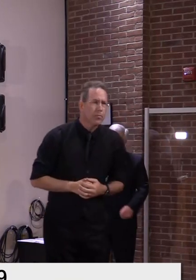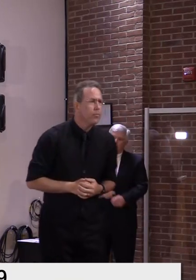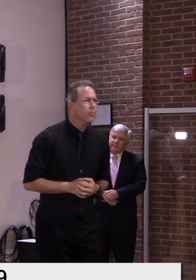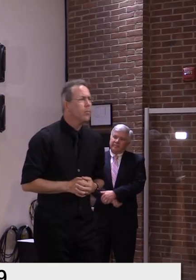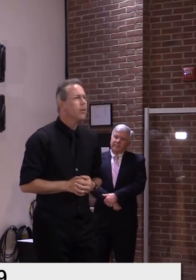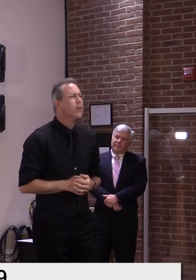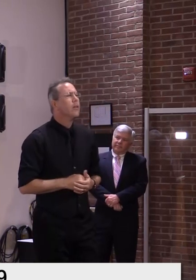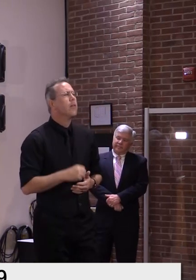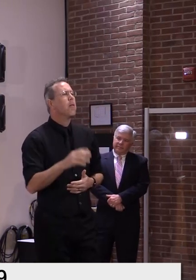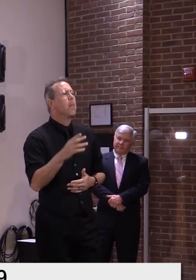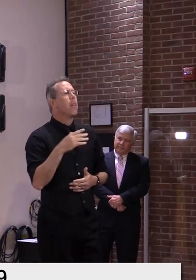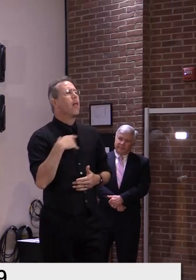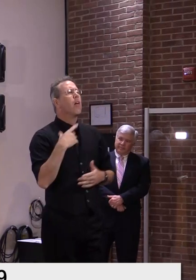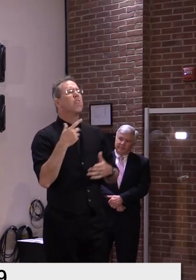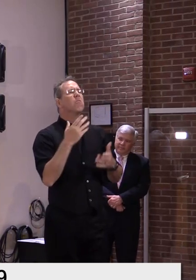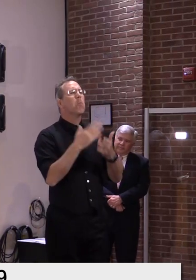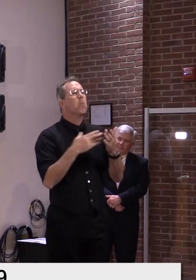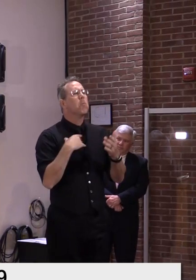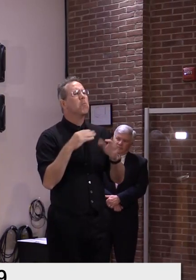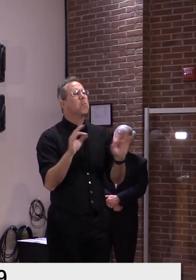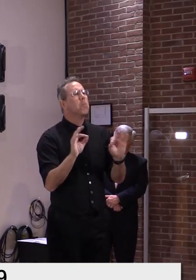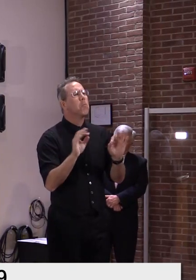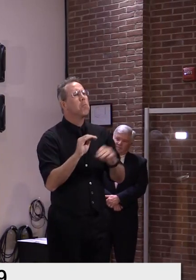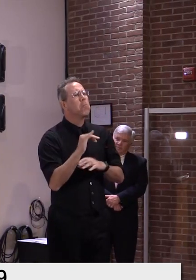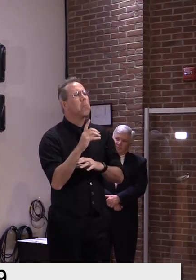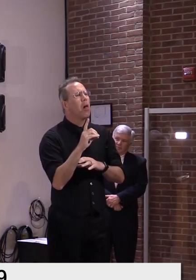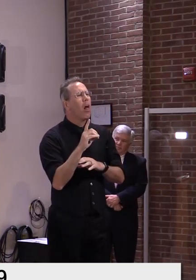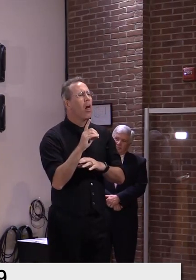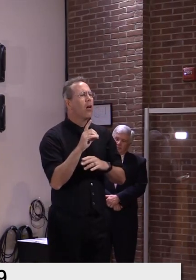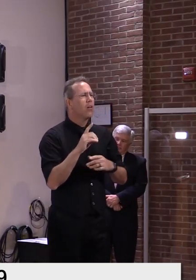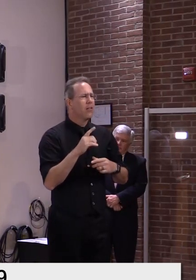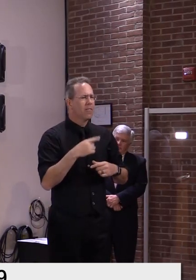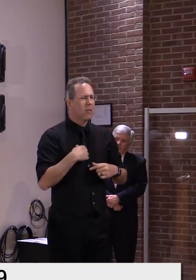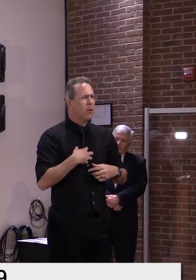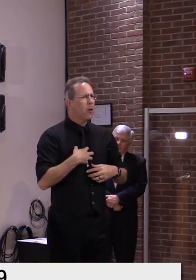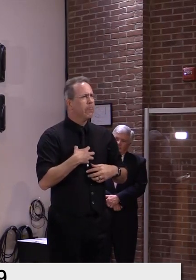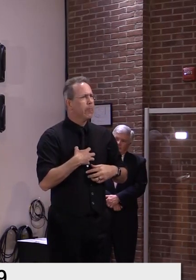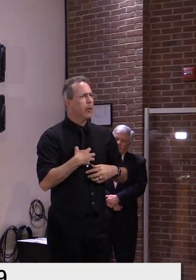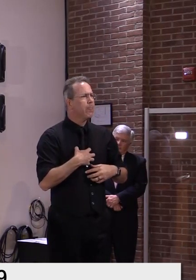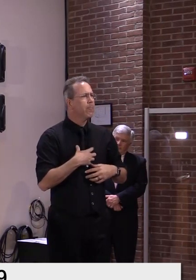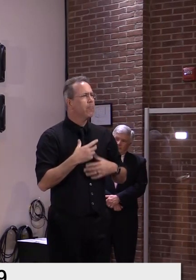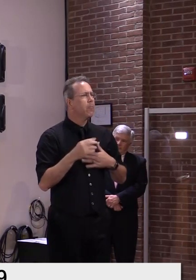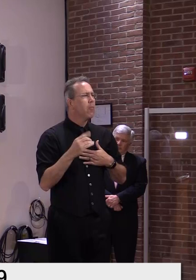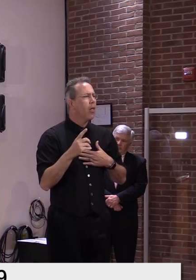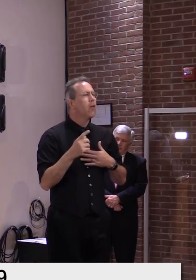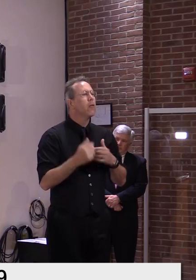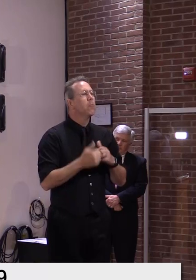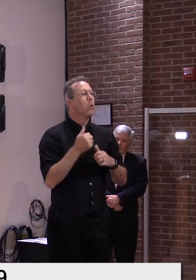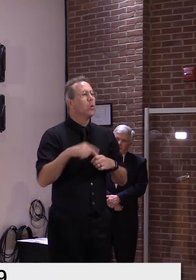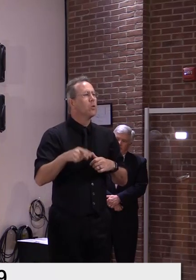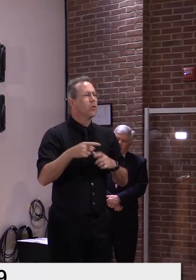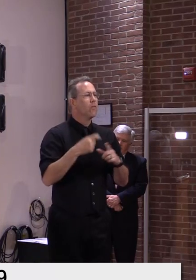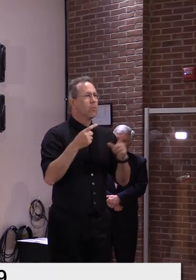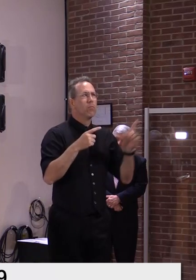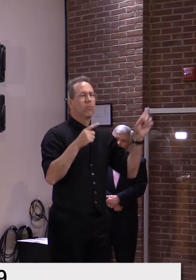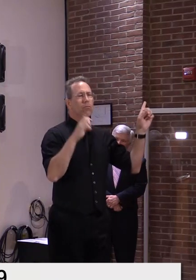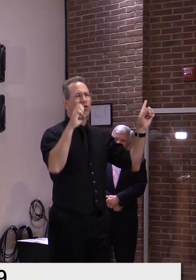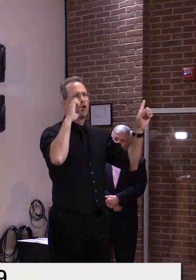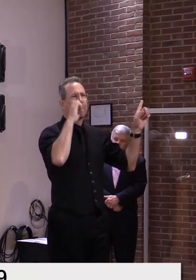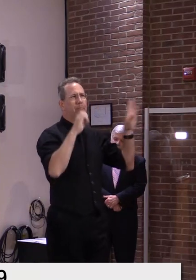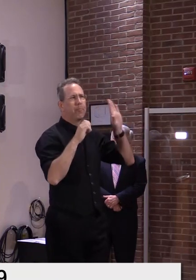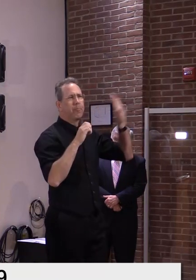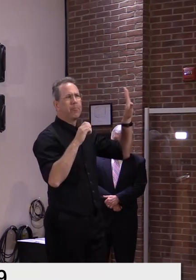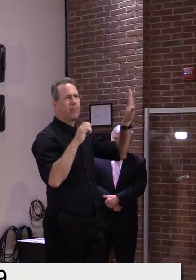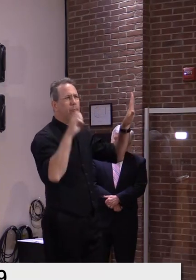inflammation of the heart. Most of these came from Europe. though there have been some in the United States,